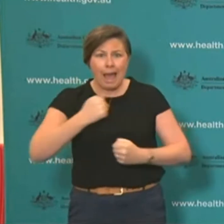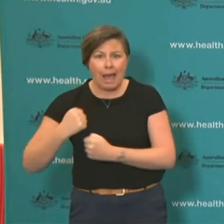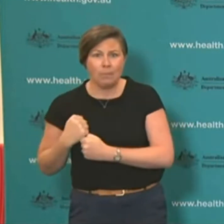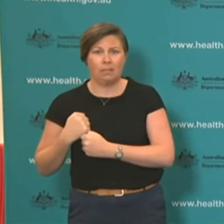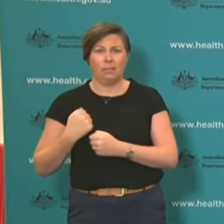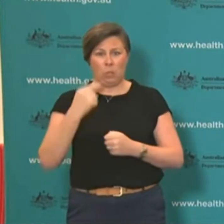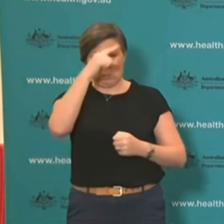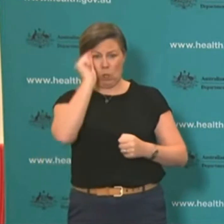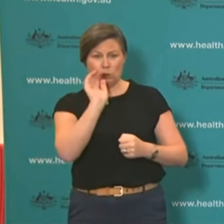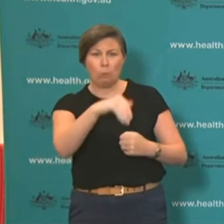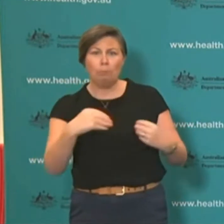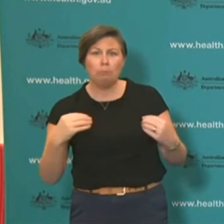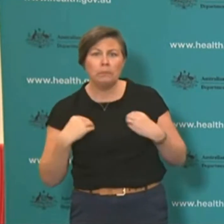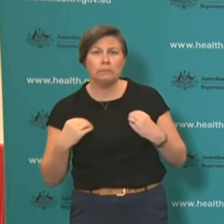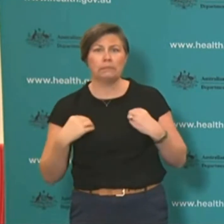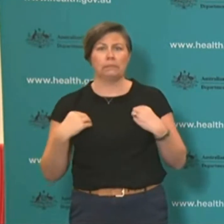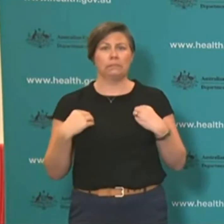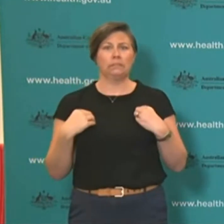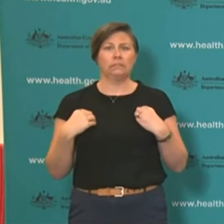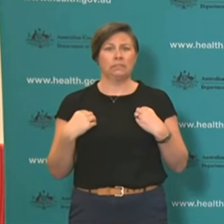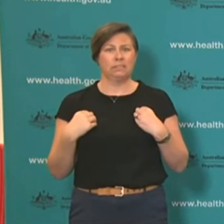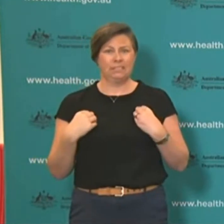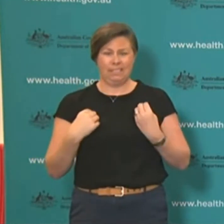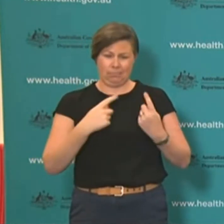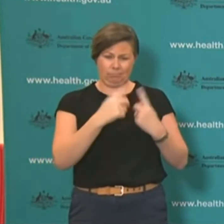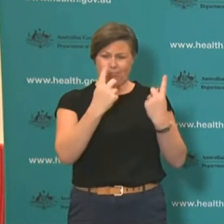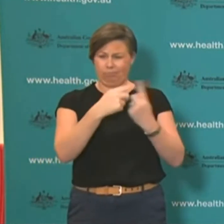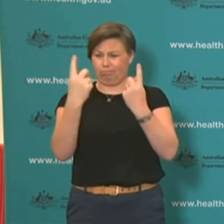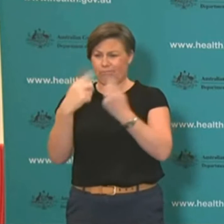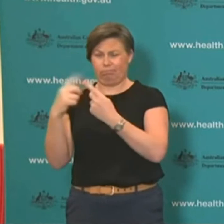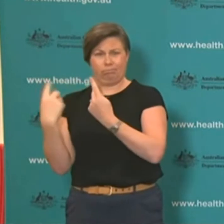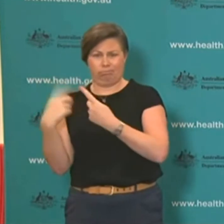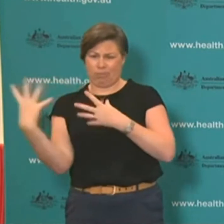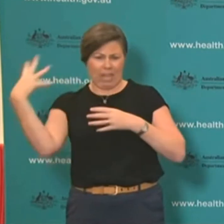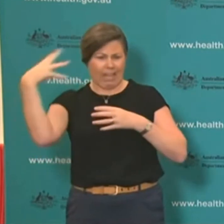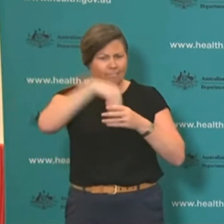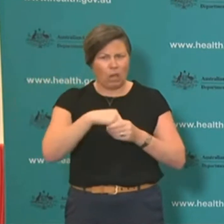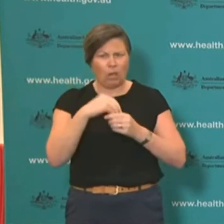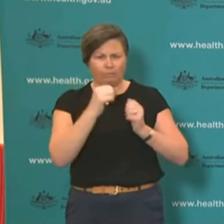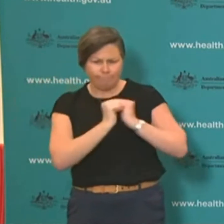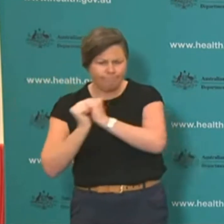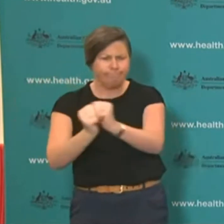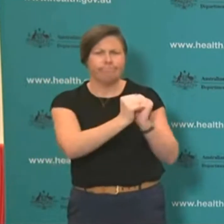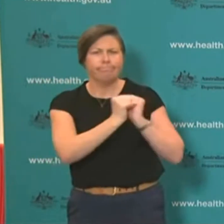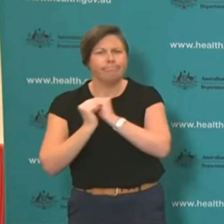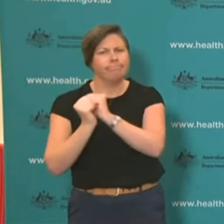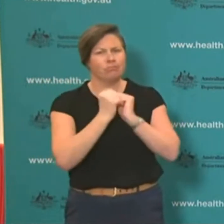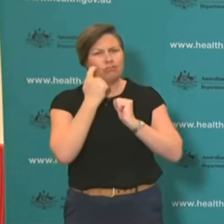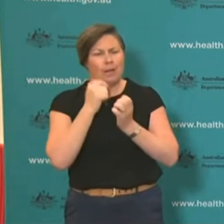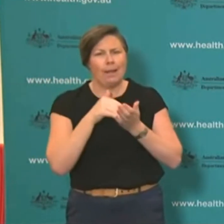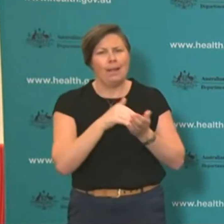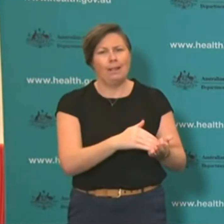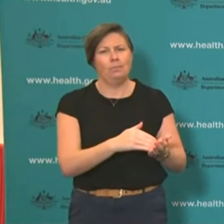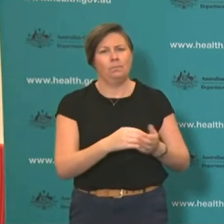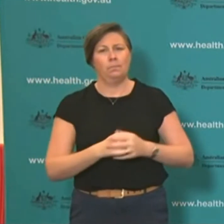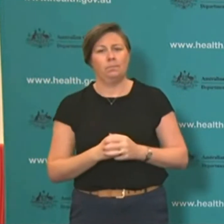aged care providers themselves and the Australian Commission for Safety and Quality in Aged Care. This sort of response, we use the word